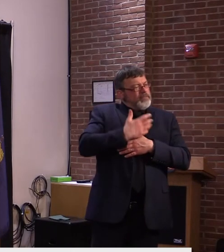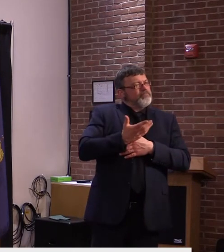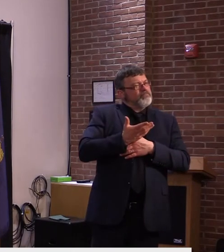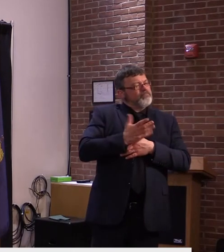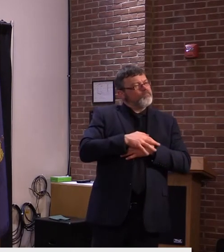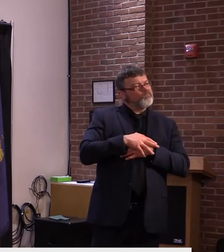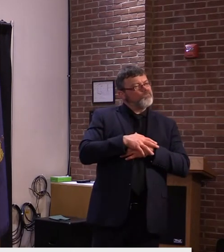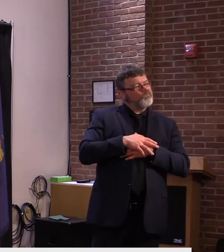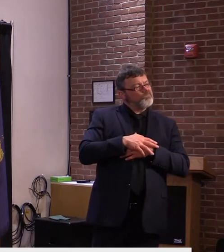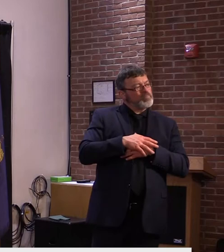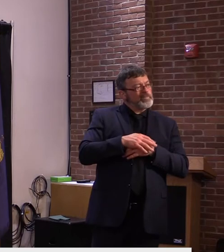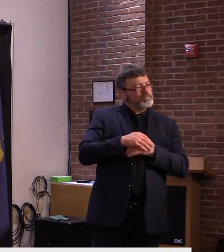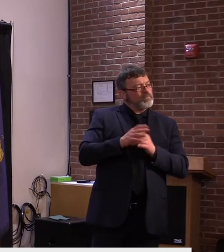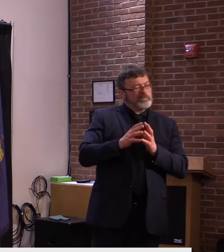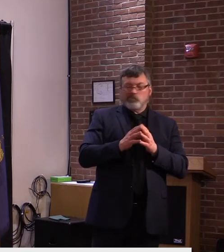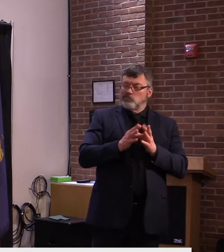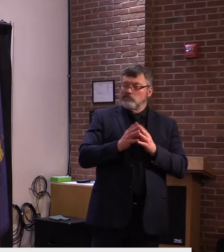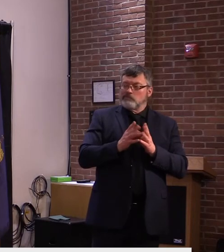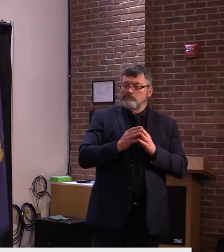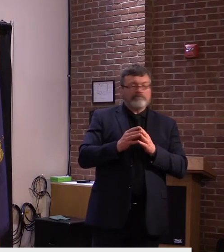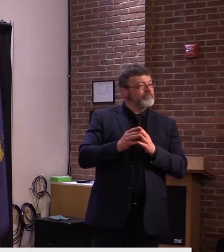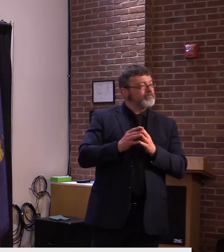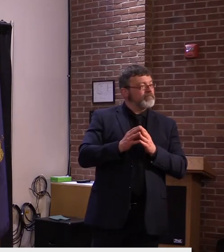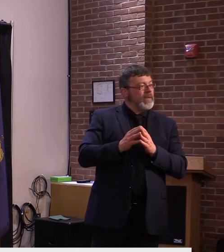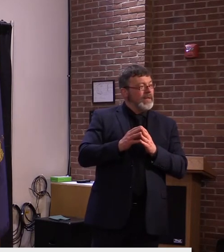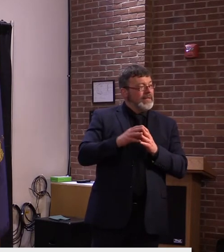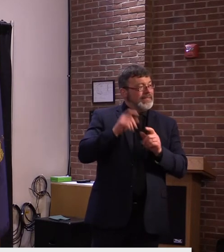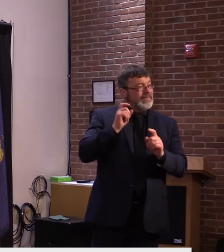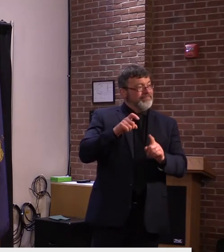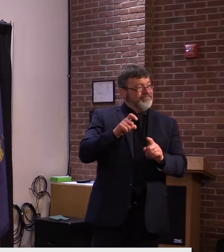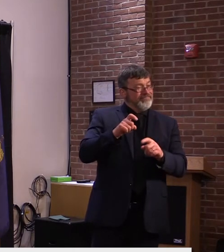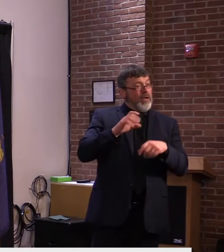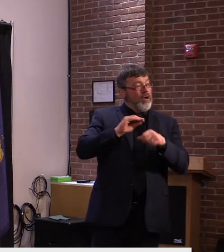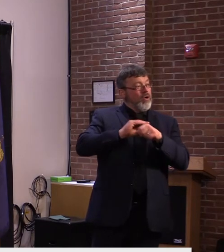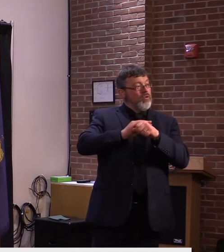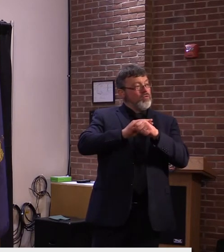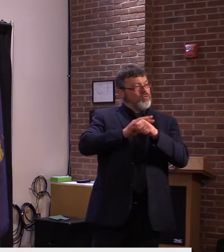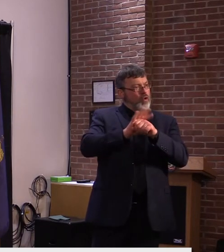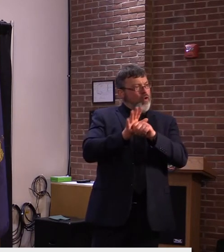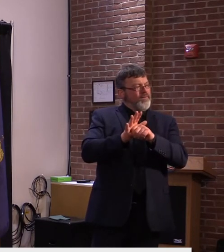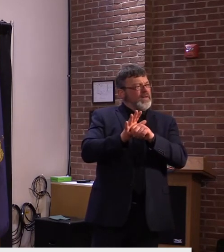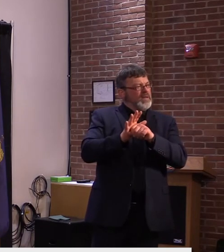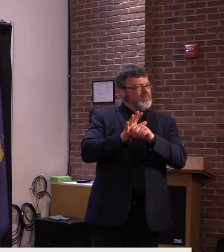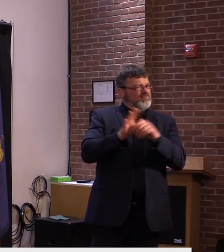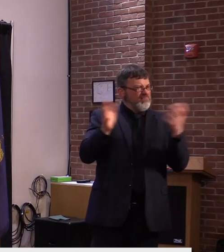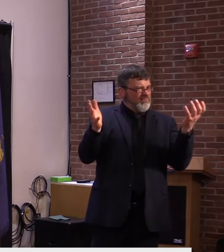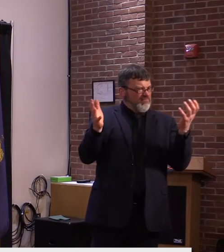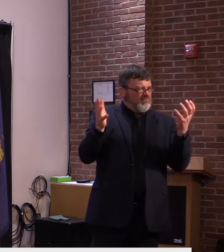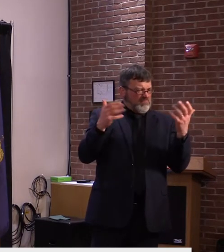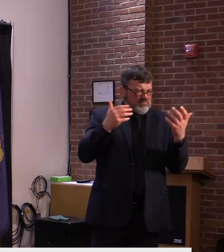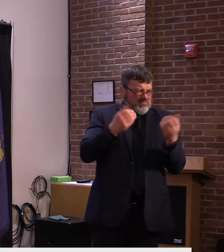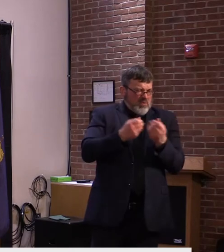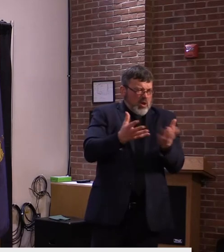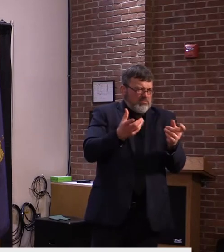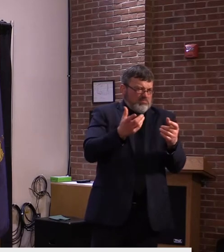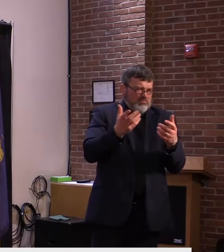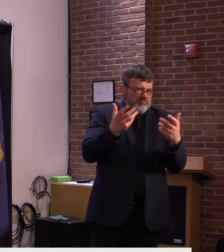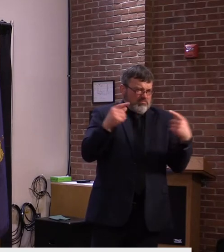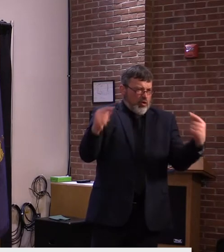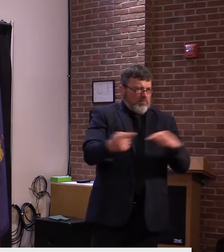little harm to school-age children and with COVID on the way, is this state advisory